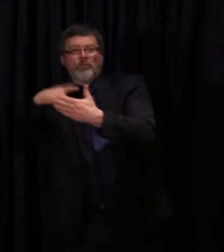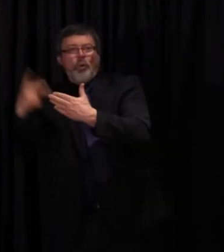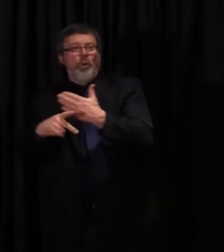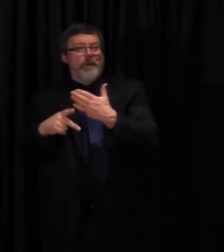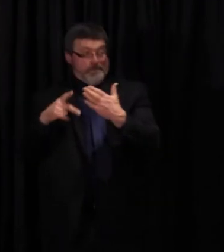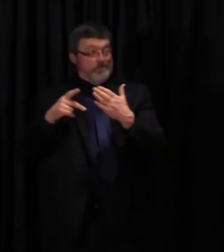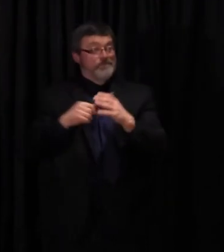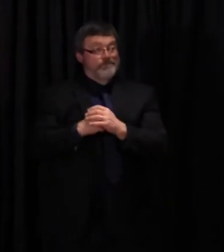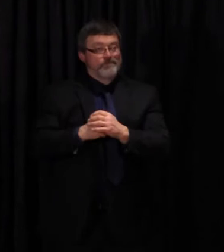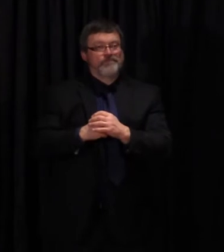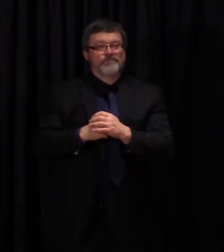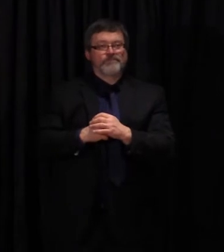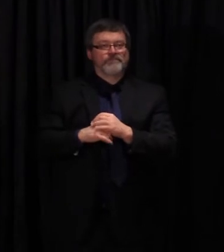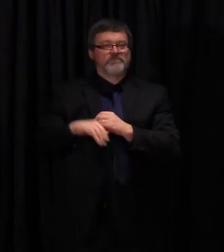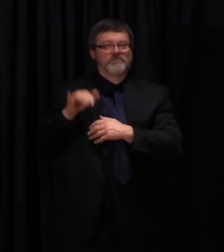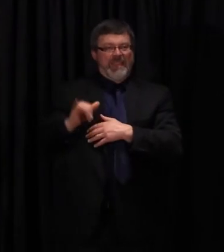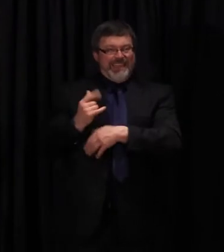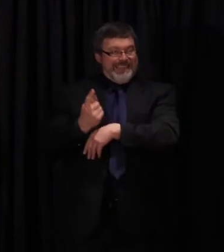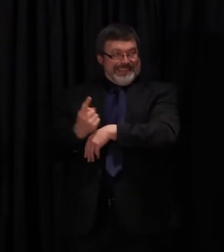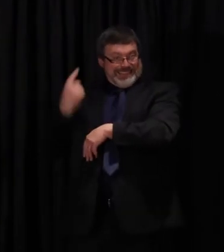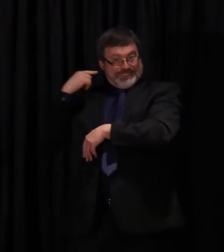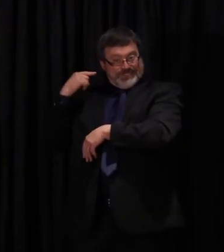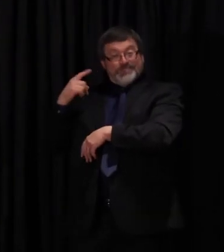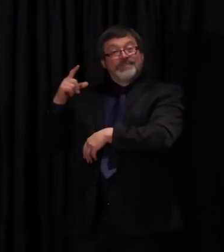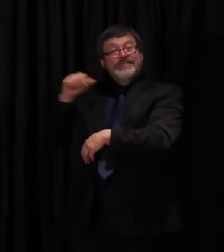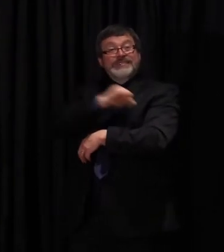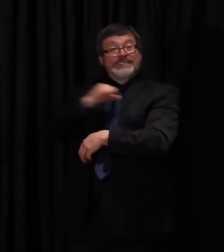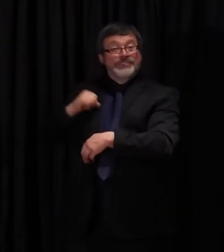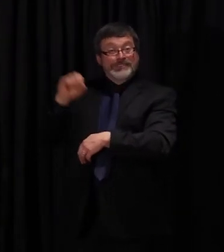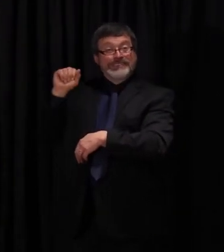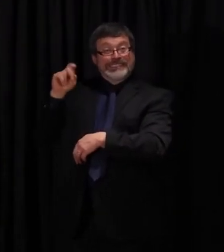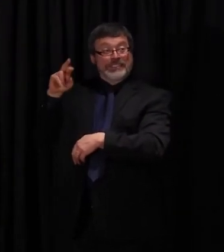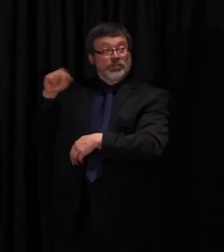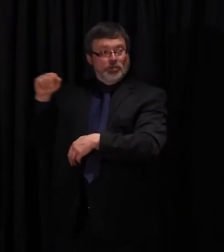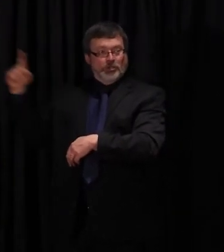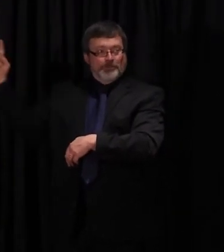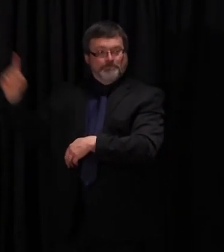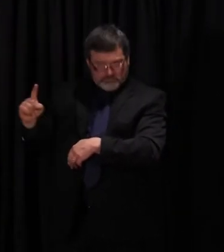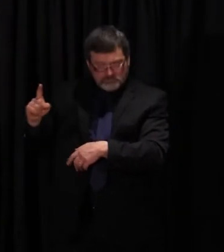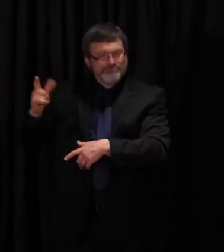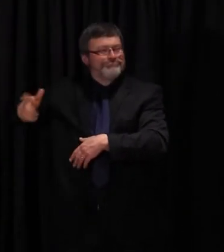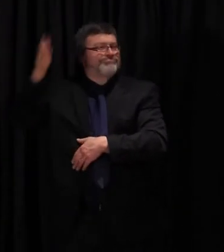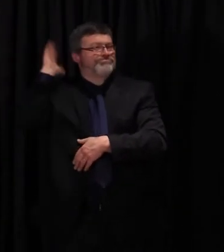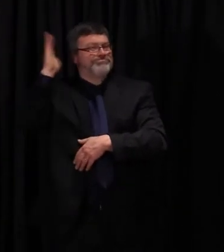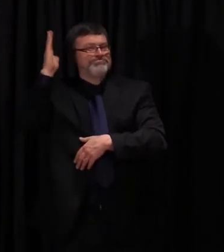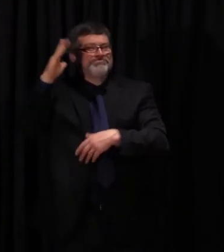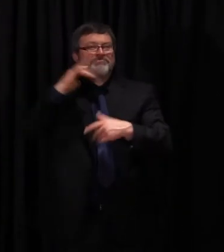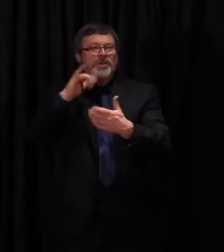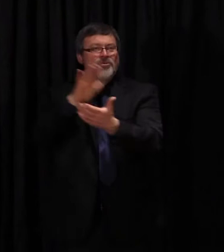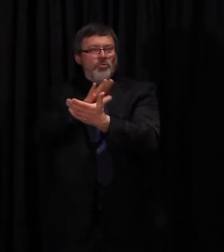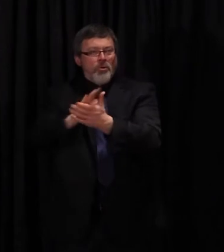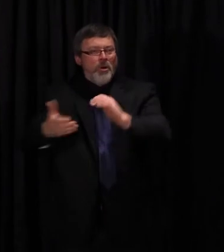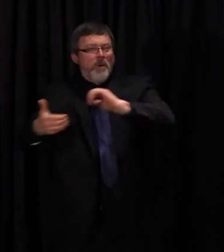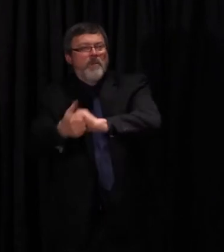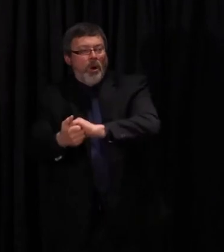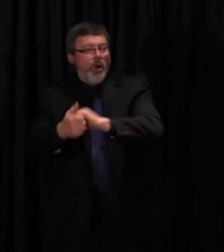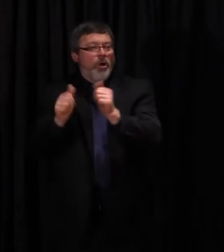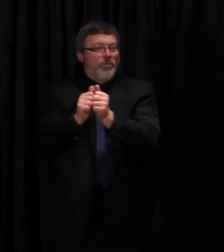Last year, we joined Senator Sanders, schools, and private partners to take some big leaps